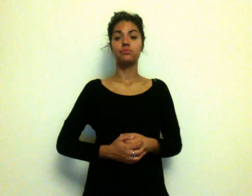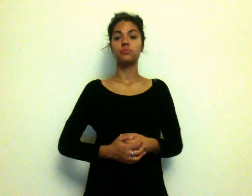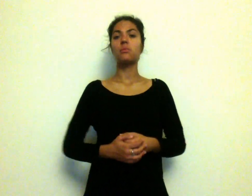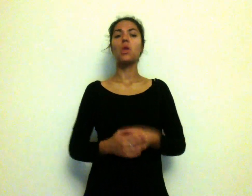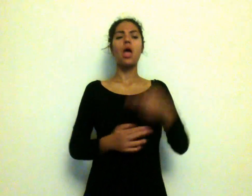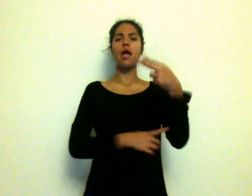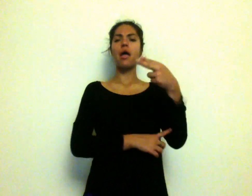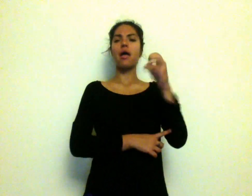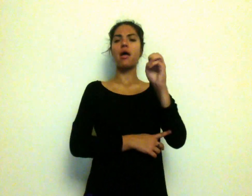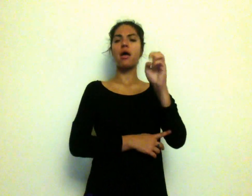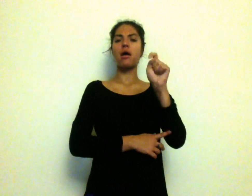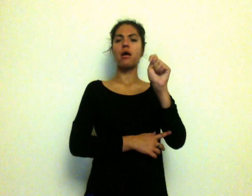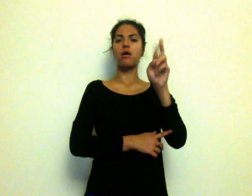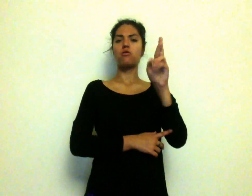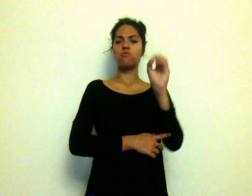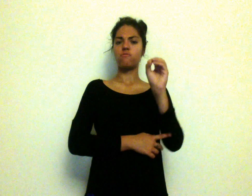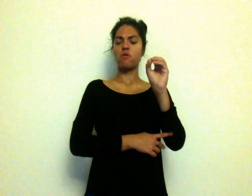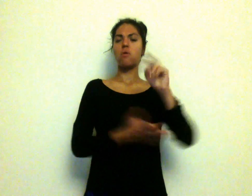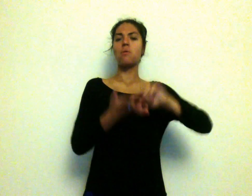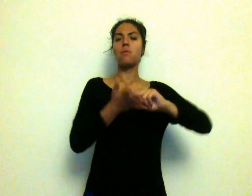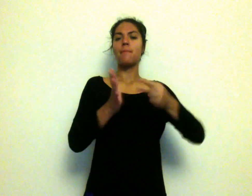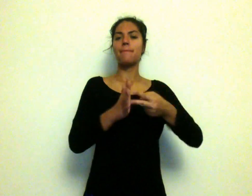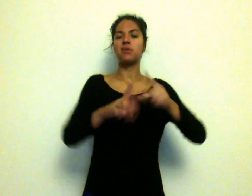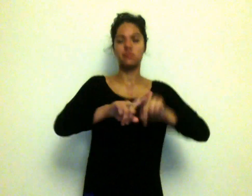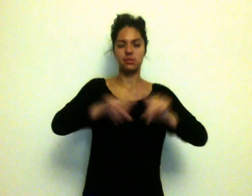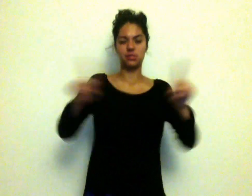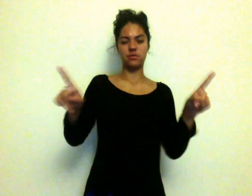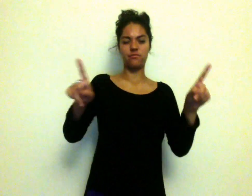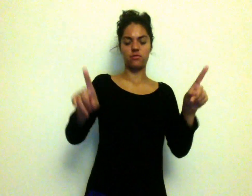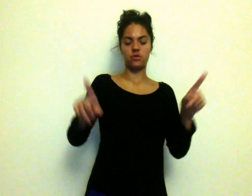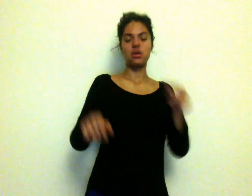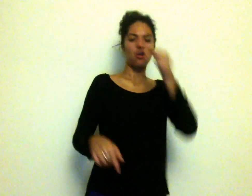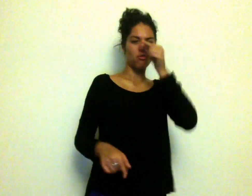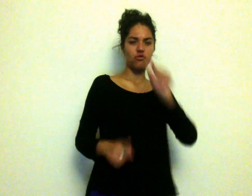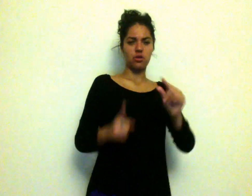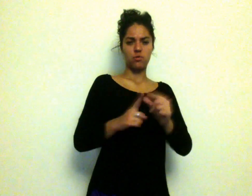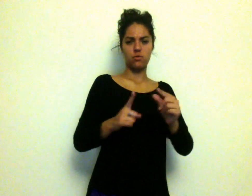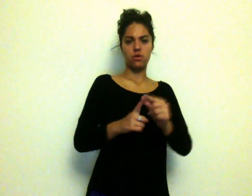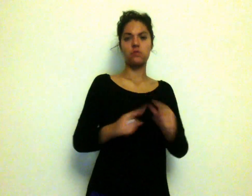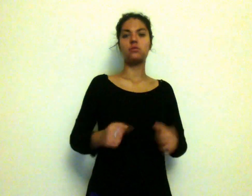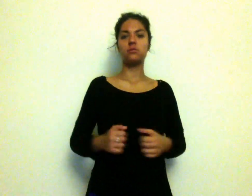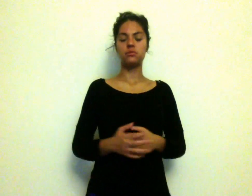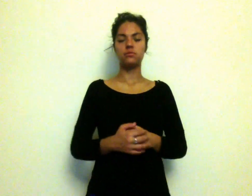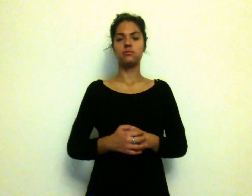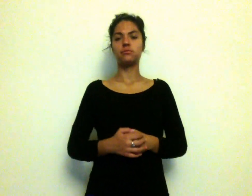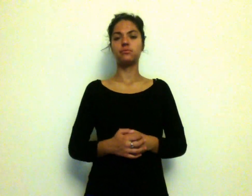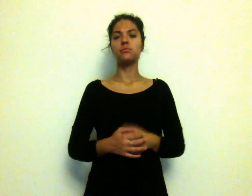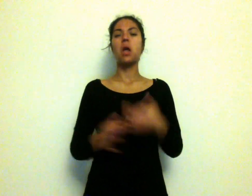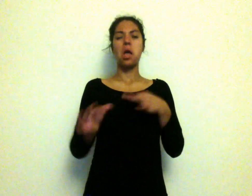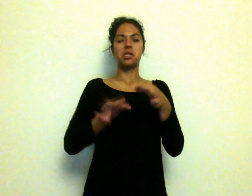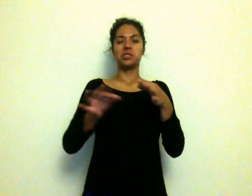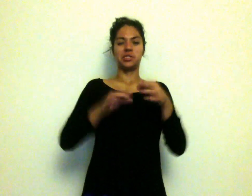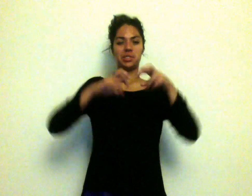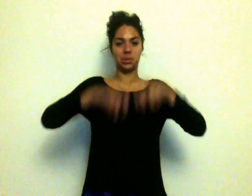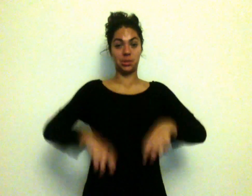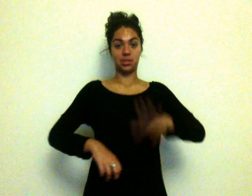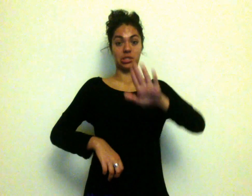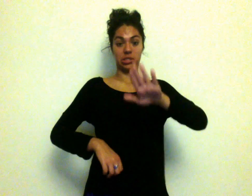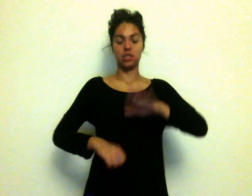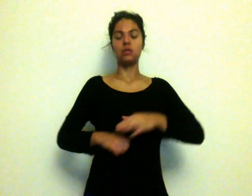meaning heteros, meaning different. Let me explain this term for you. When we are talking about a heteronomous culture, we are